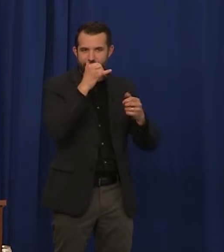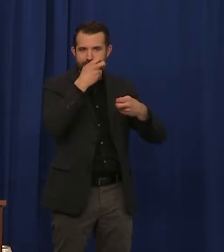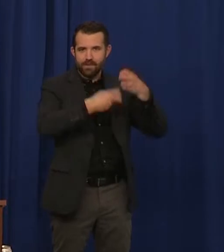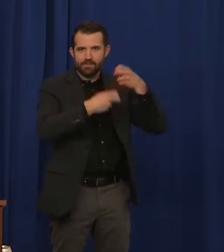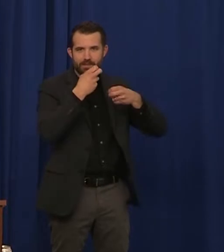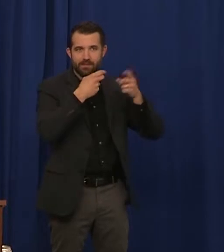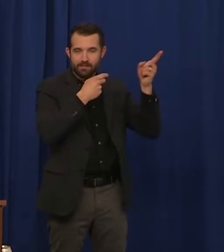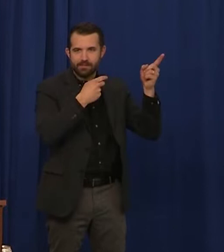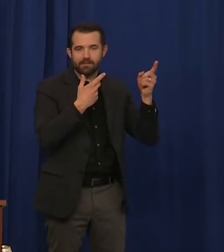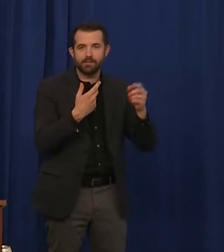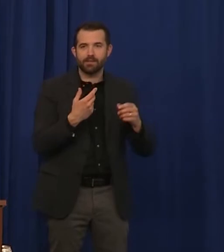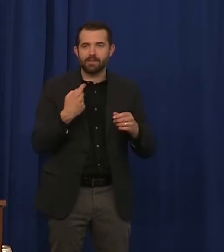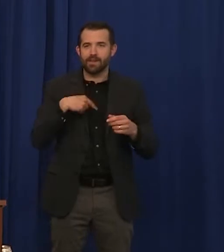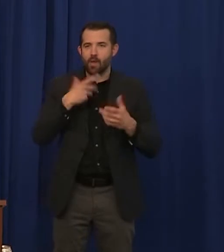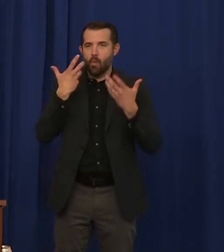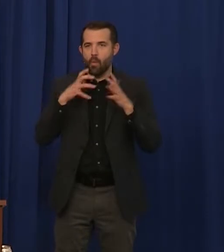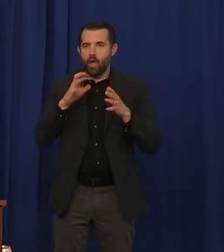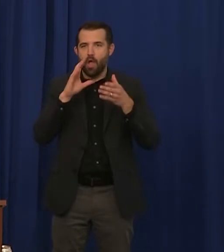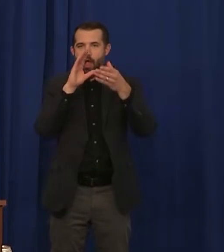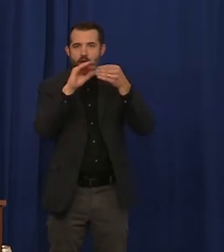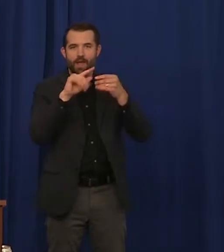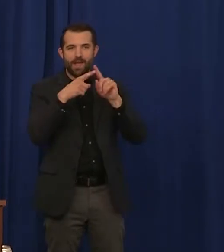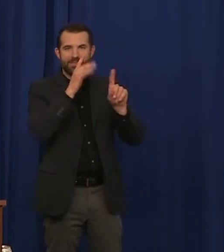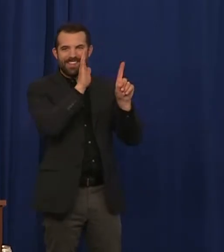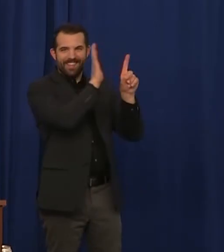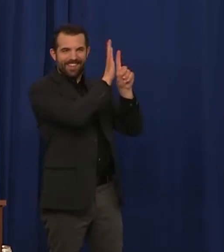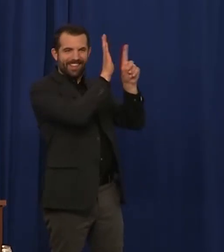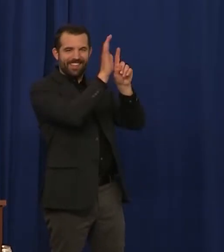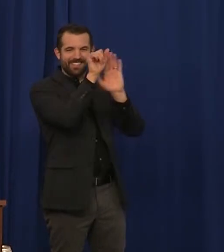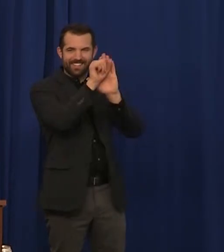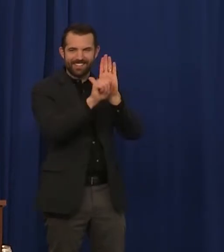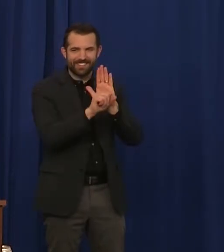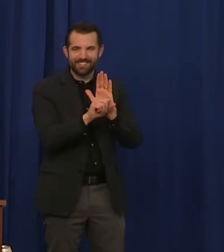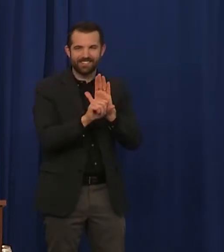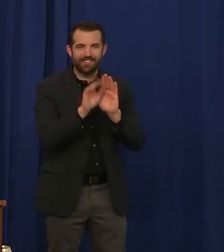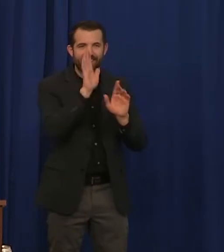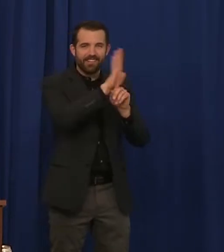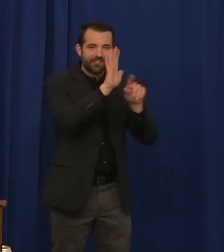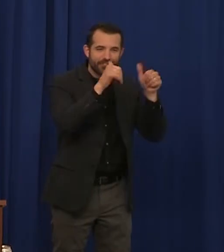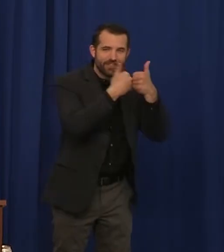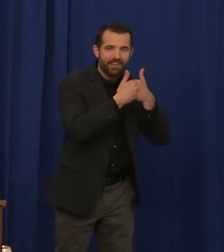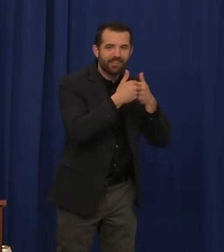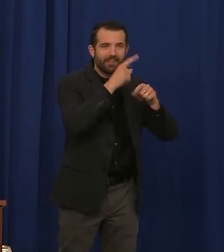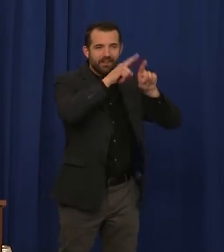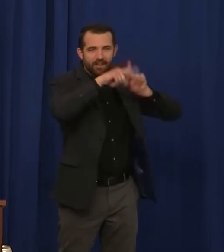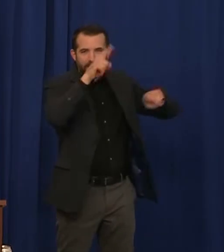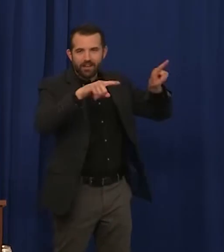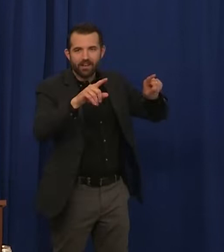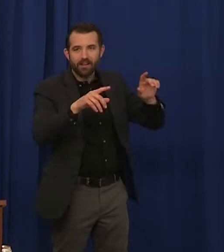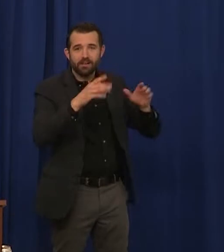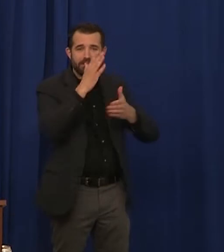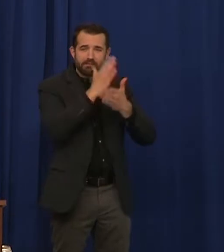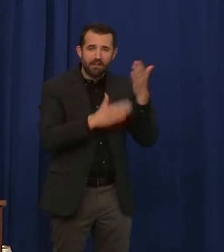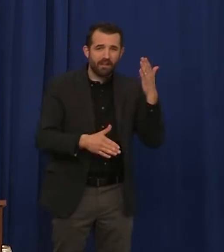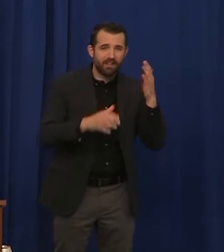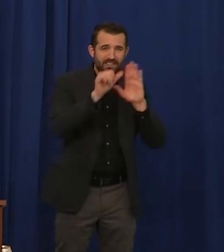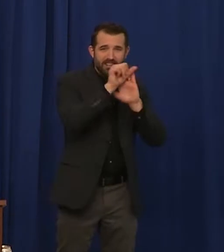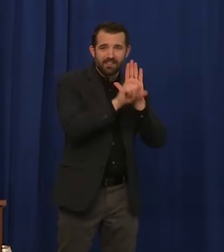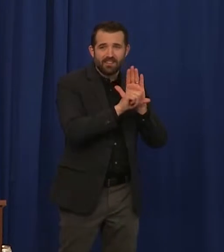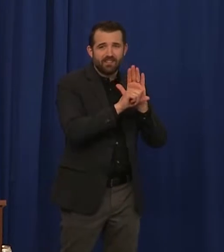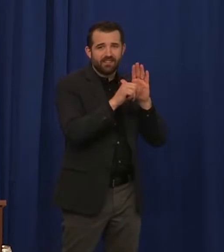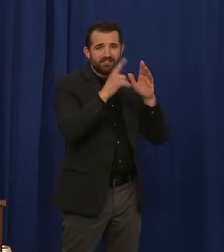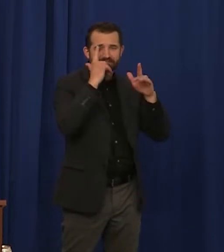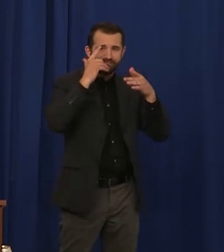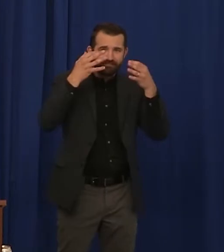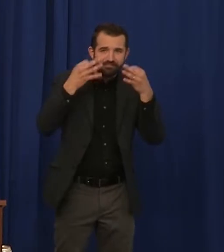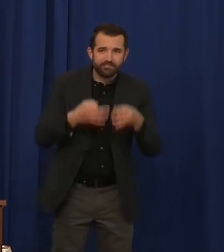other states are doing because it varies all over. Some states are taking a very phased approach at how